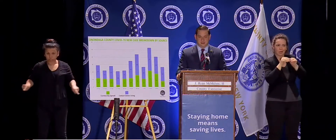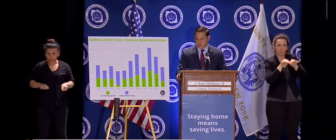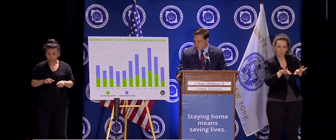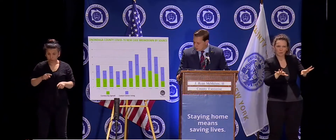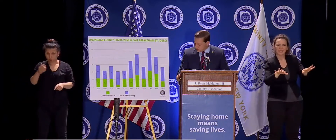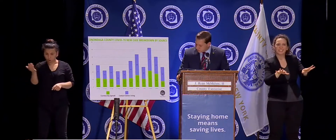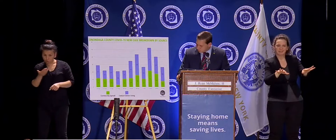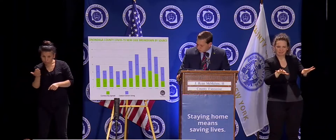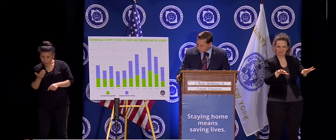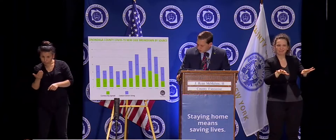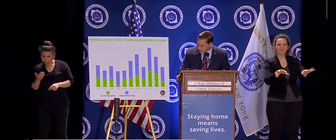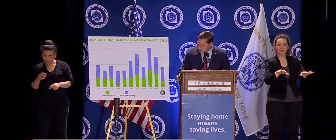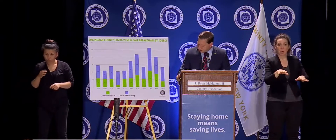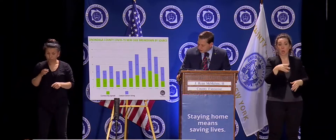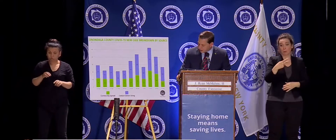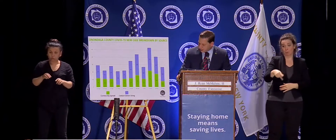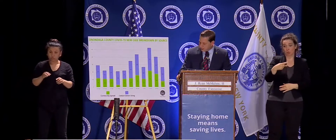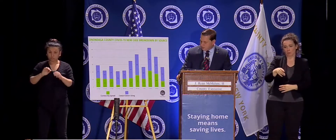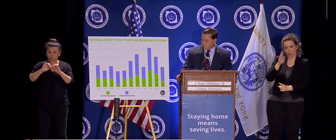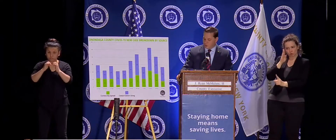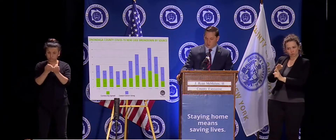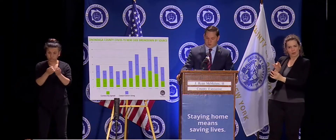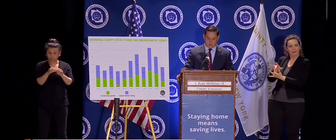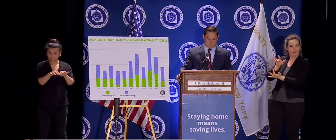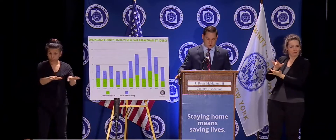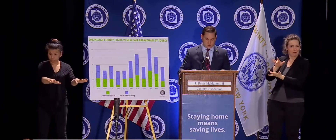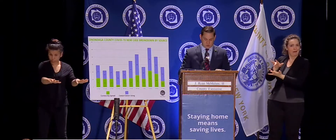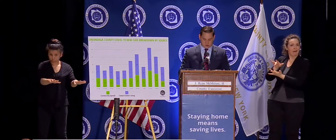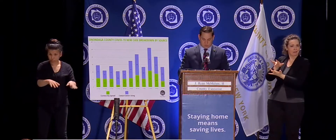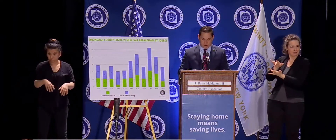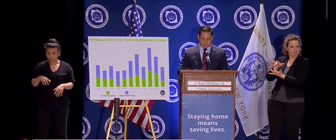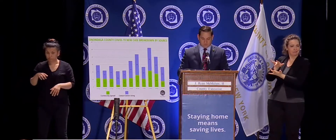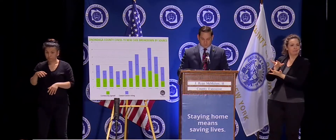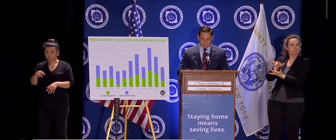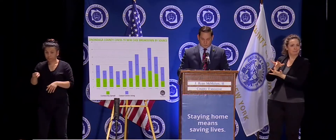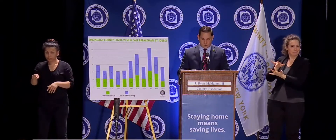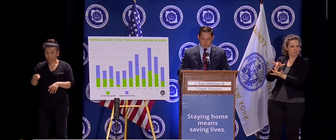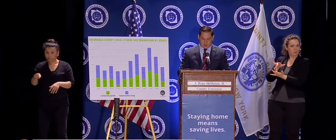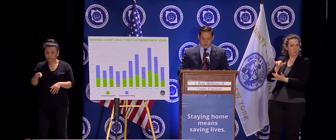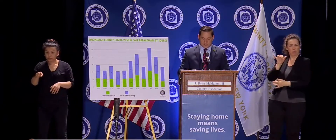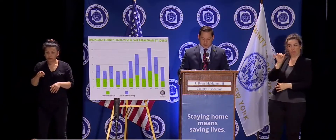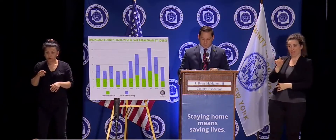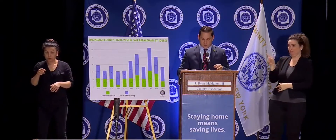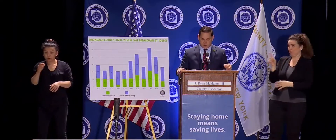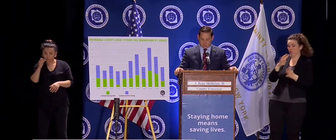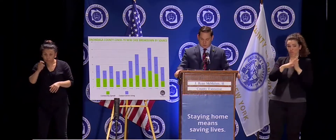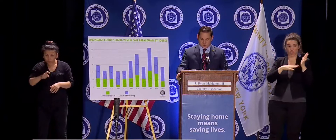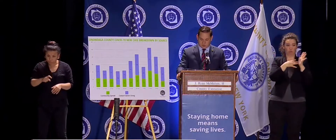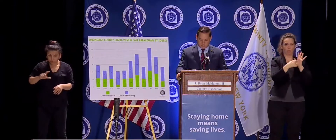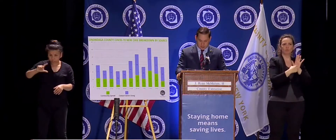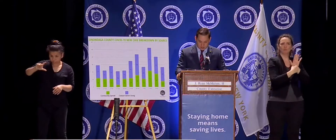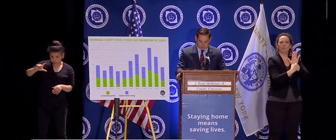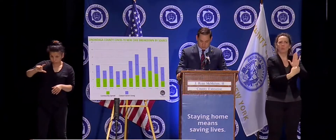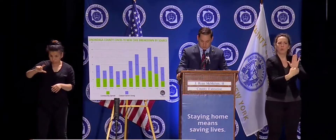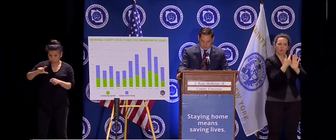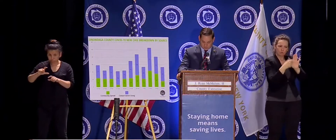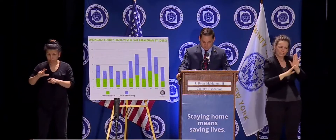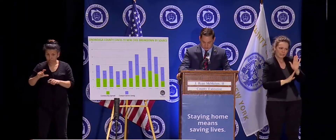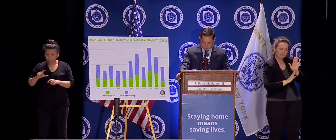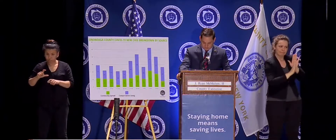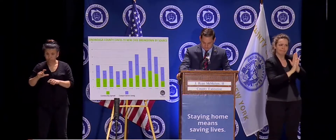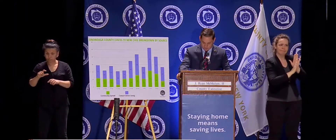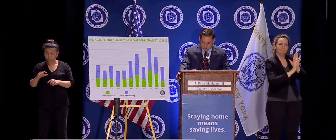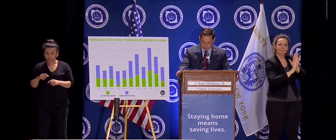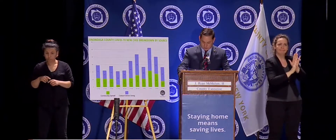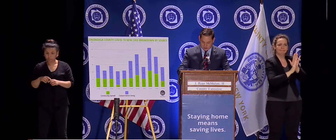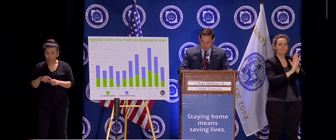contacts. So certainly a better day for the community spread than the day before, which is better than the previous